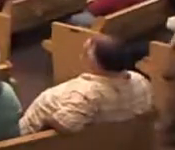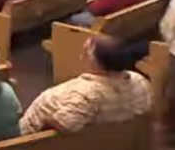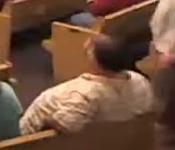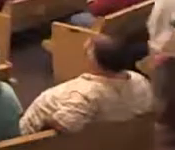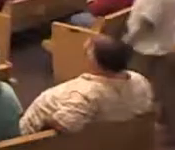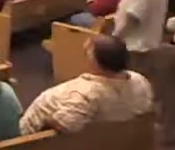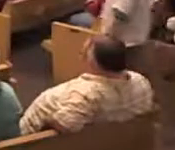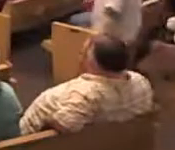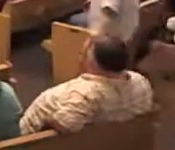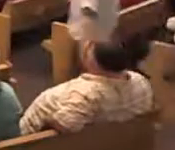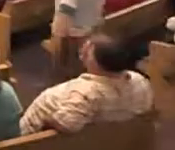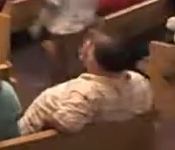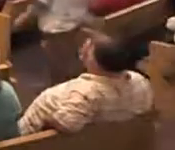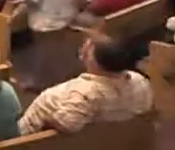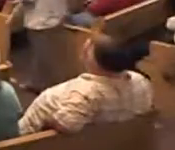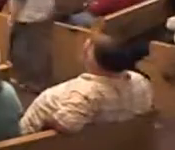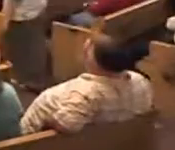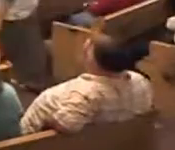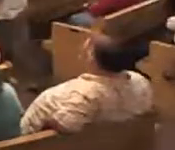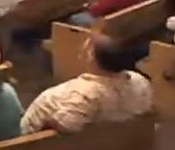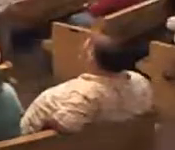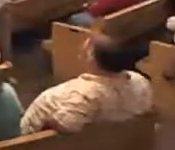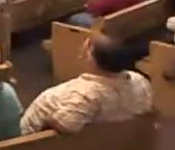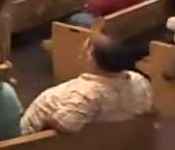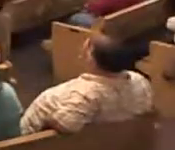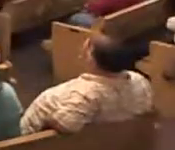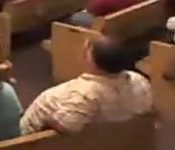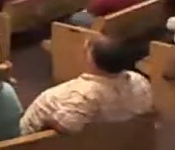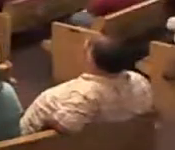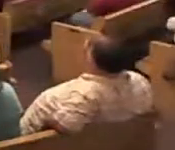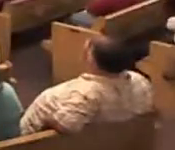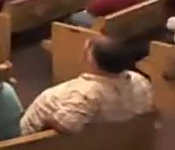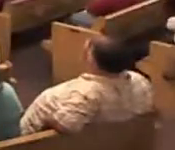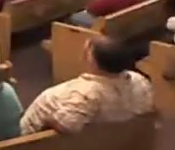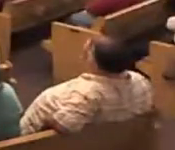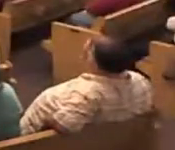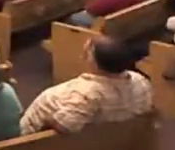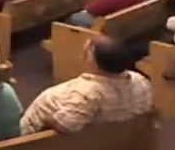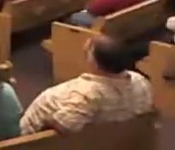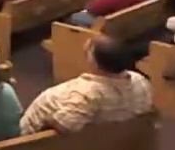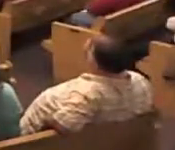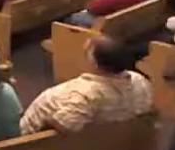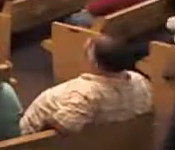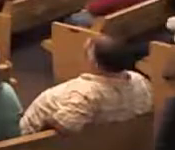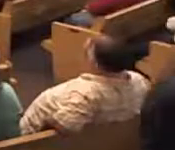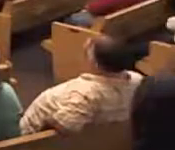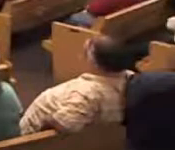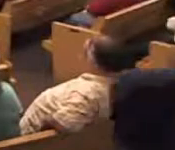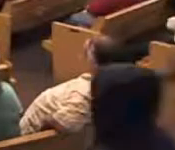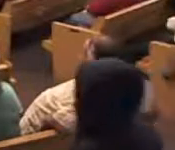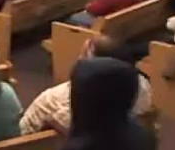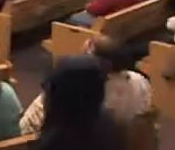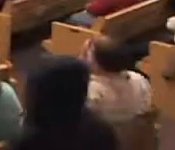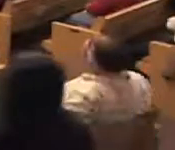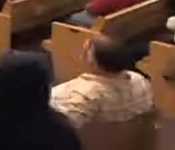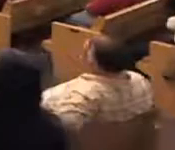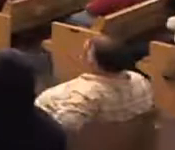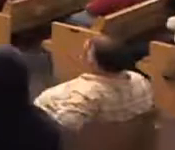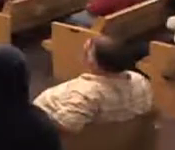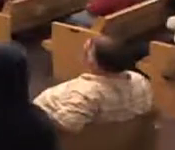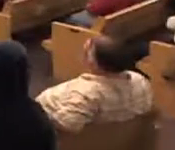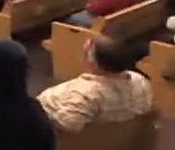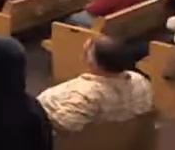Amen. That's very good. Amen. Praise the Lord. Amen. We're ready for our pastor to come speak to us,